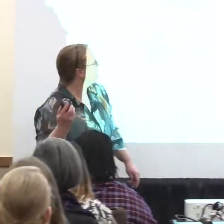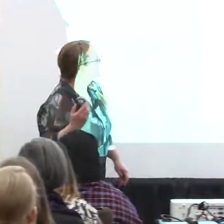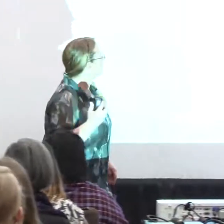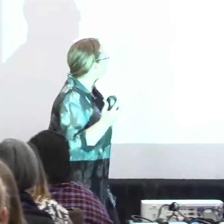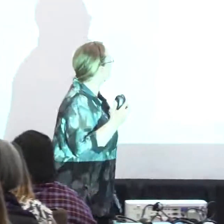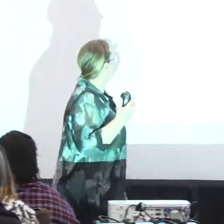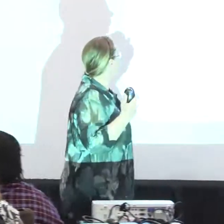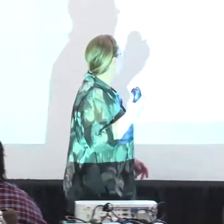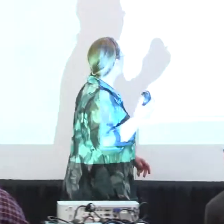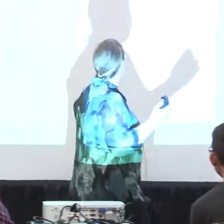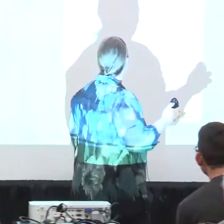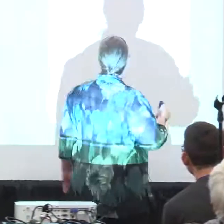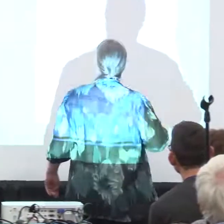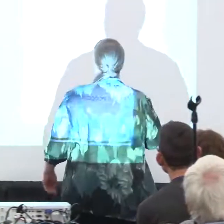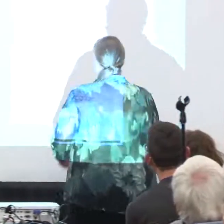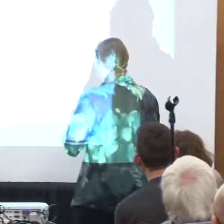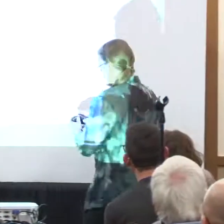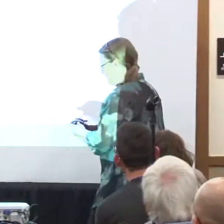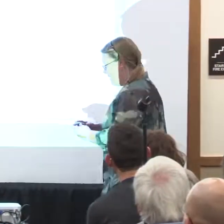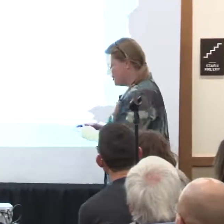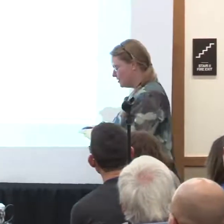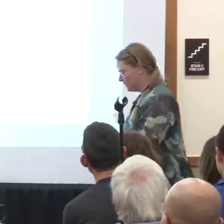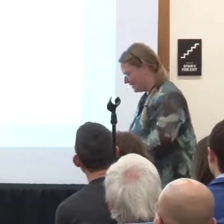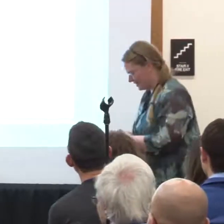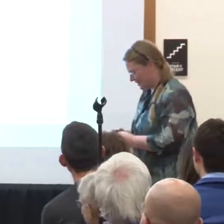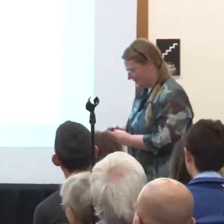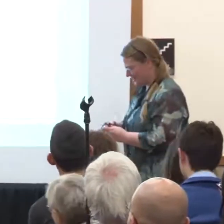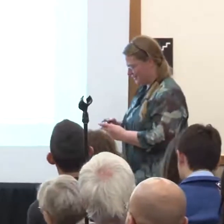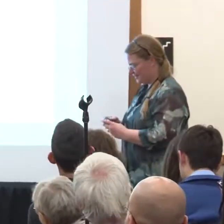just check if this... Similar grammar to Japanese.